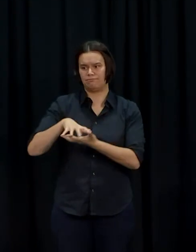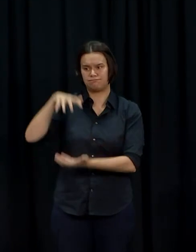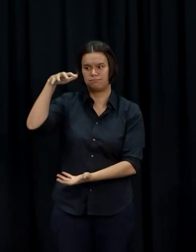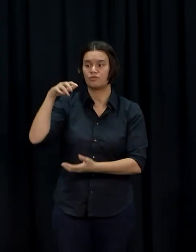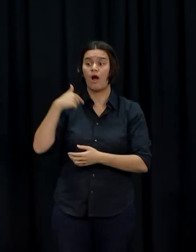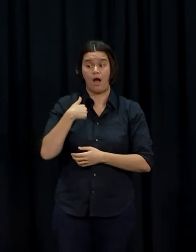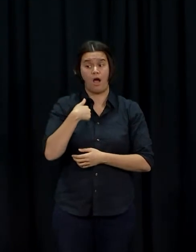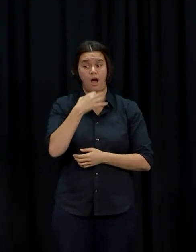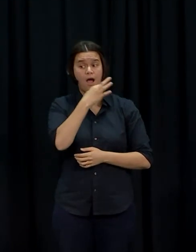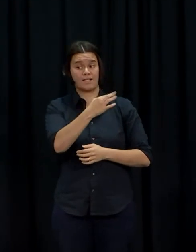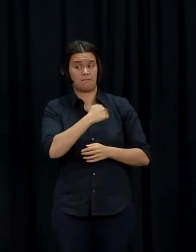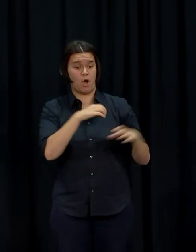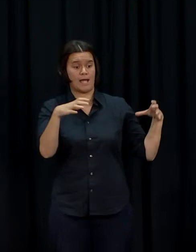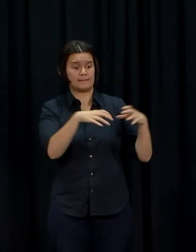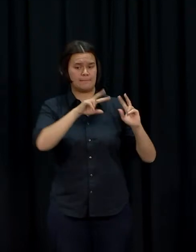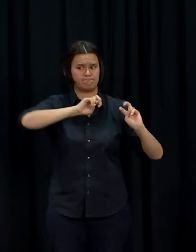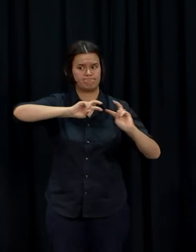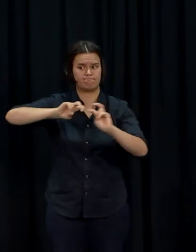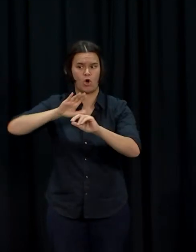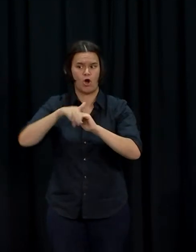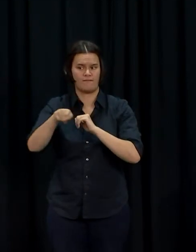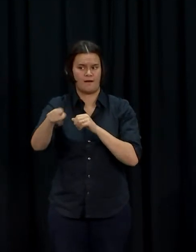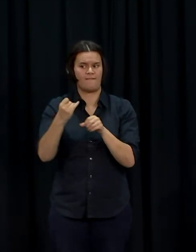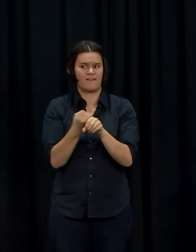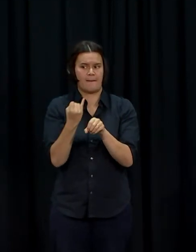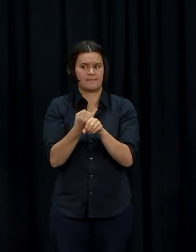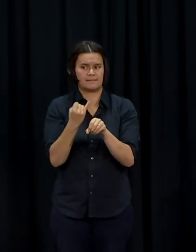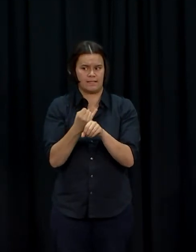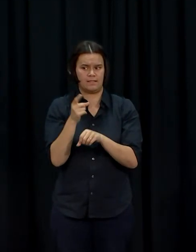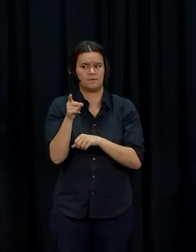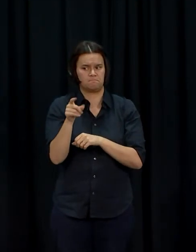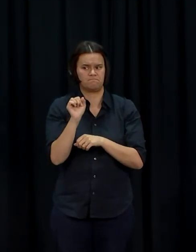look into what the problem is there with pharmacists actually